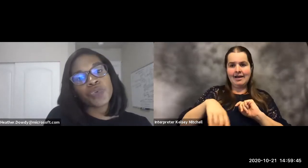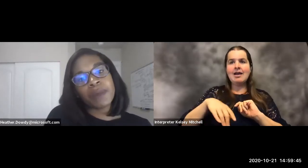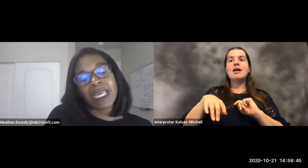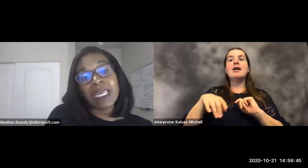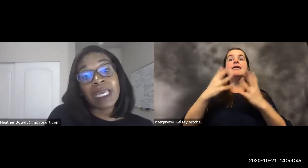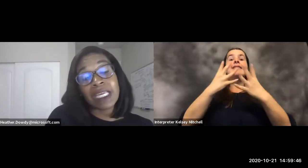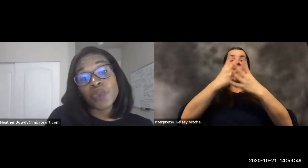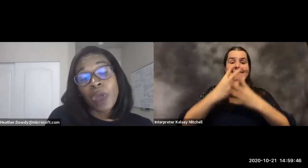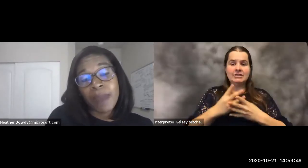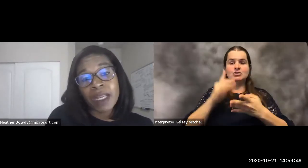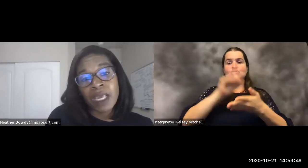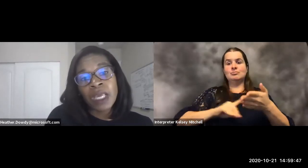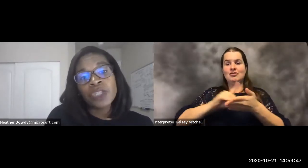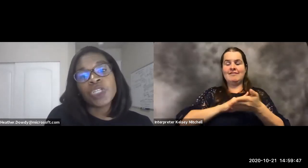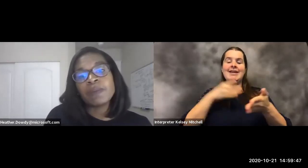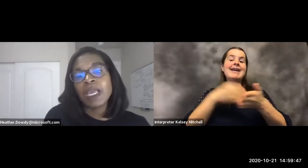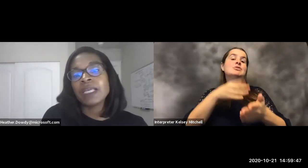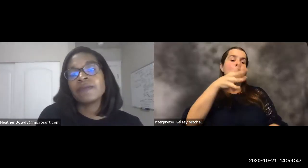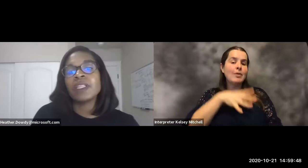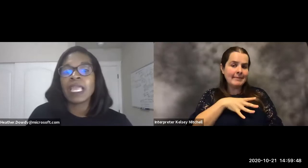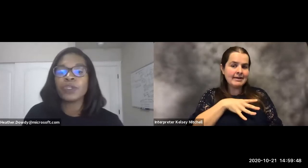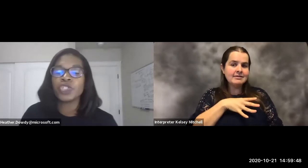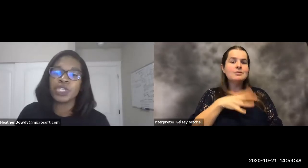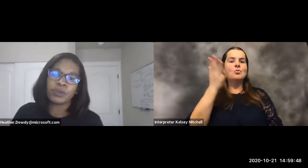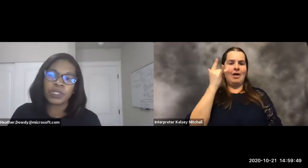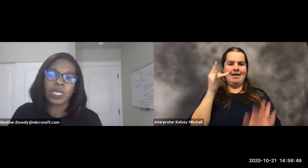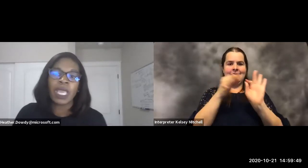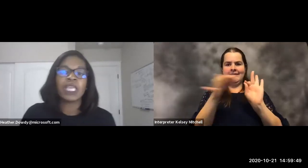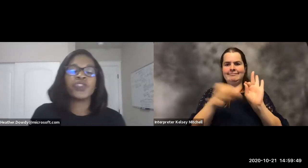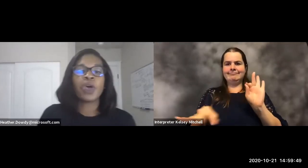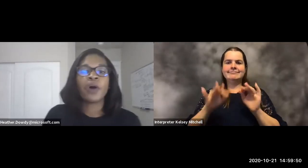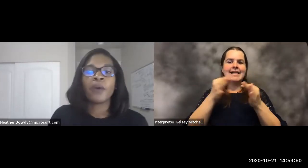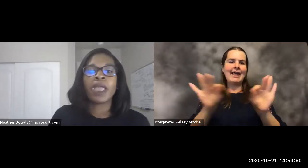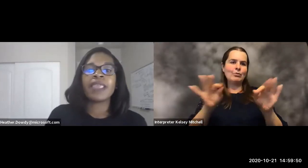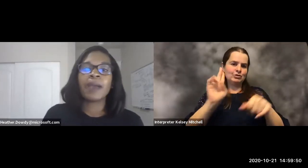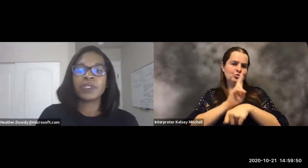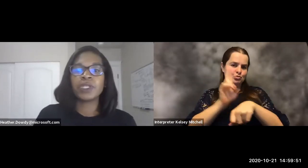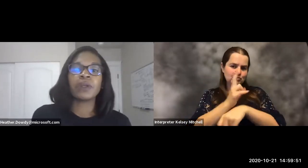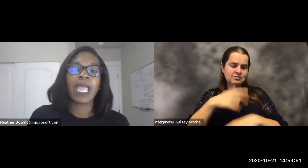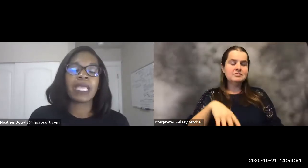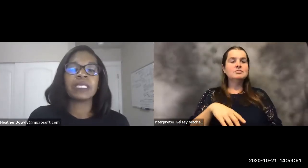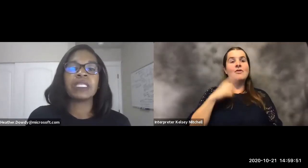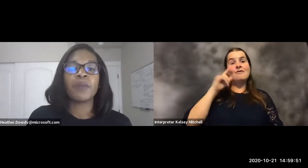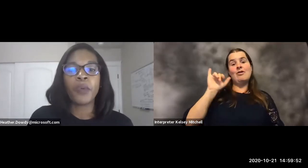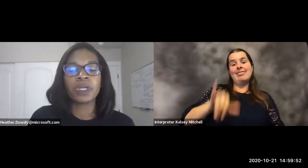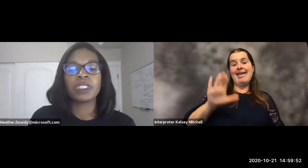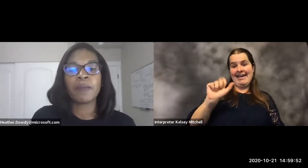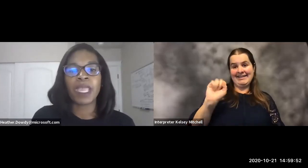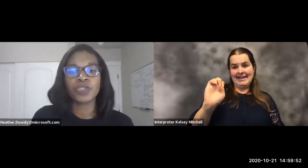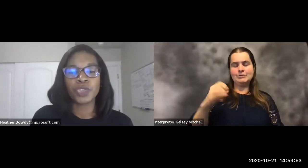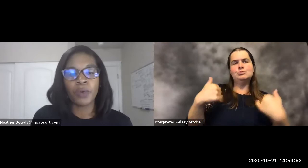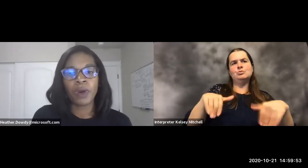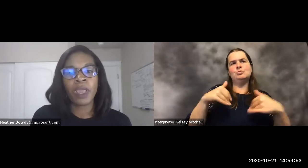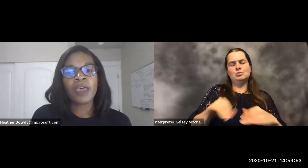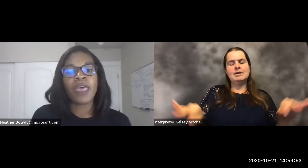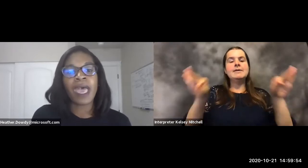and discriminate against women just because of the language used. And so in that particular case, it's important to